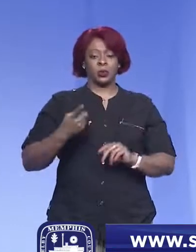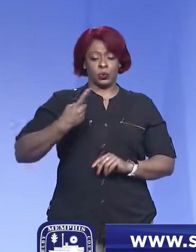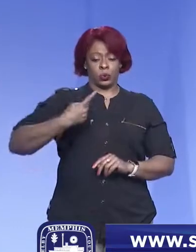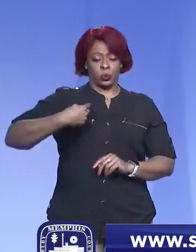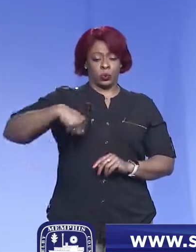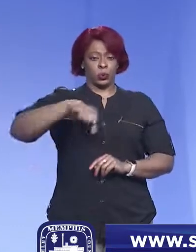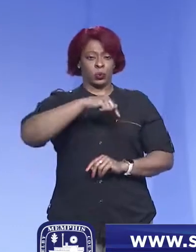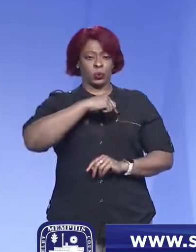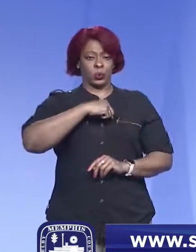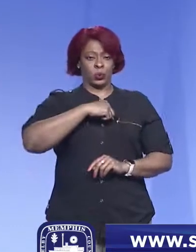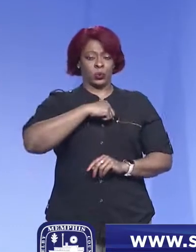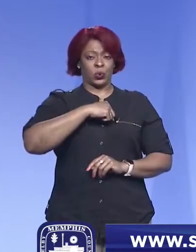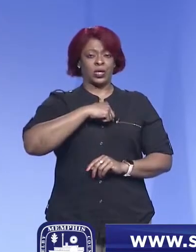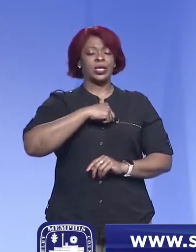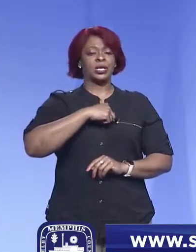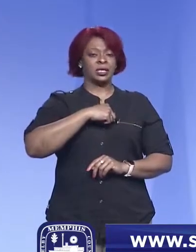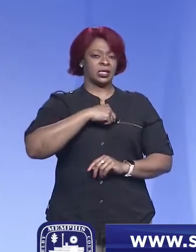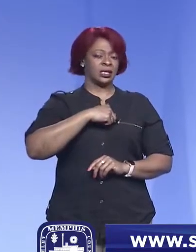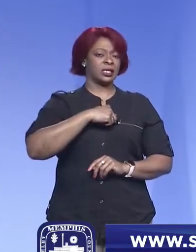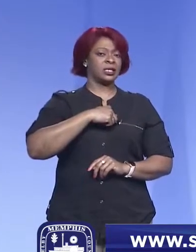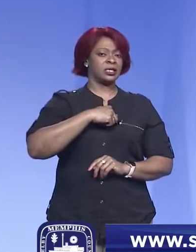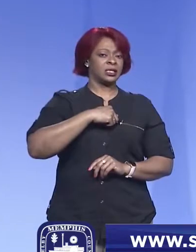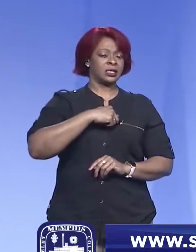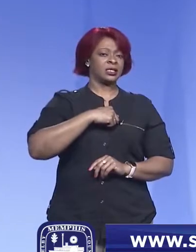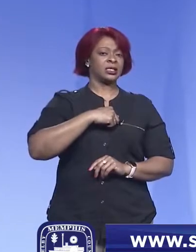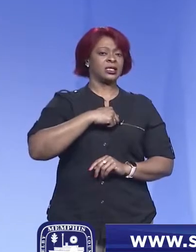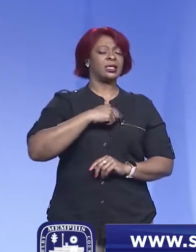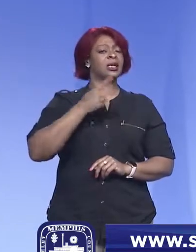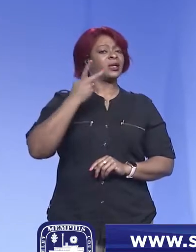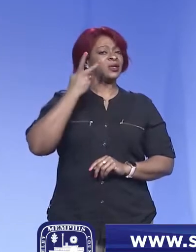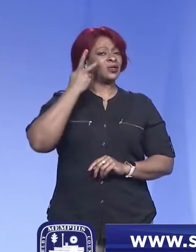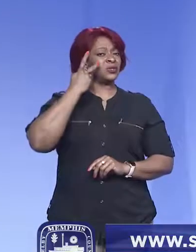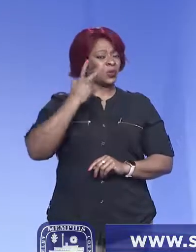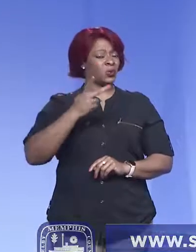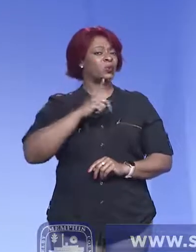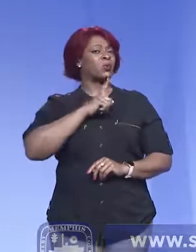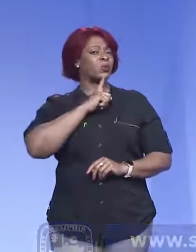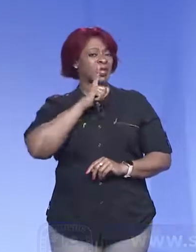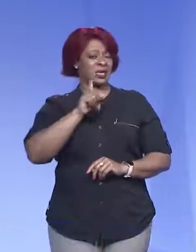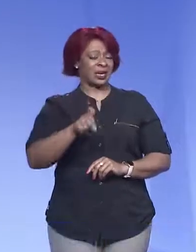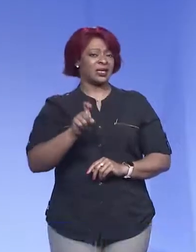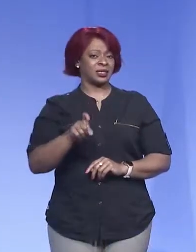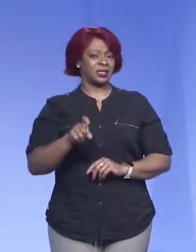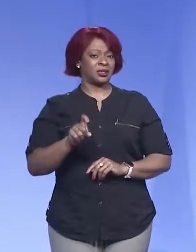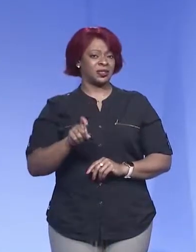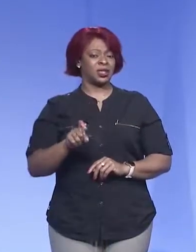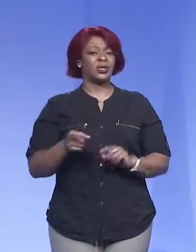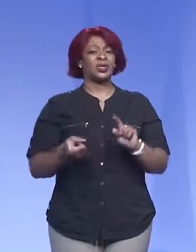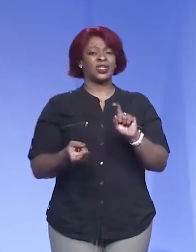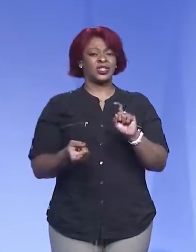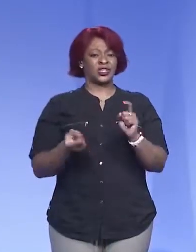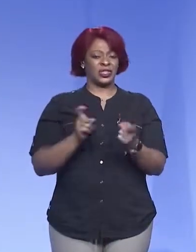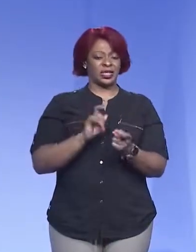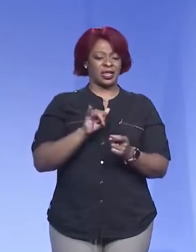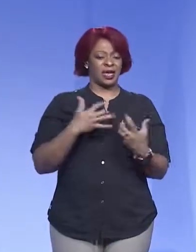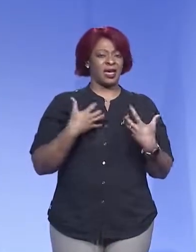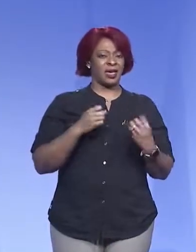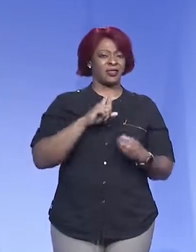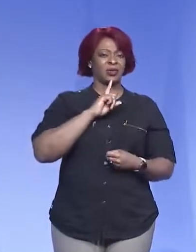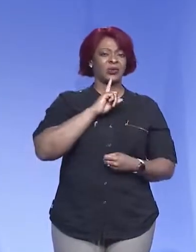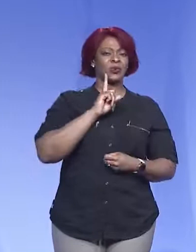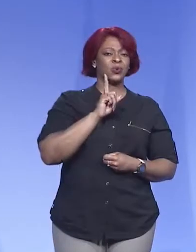we saw that it was necessary to change the health